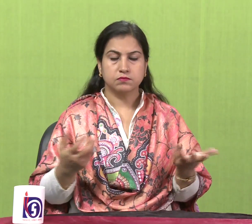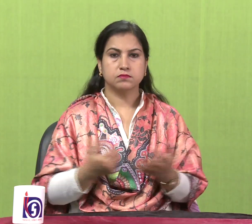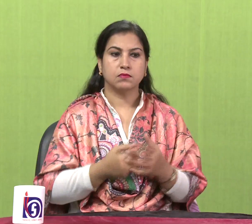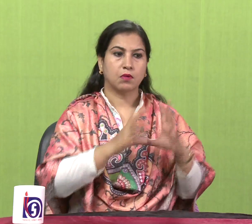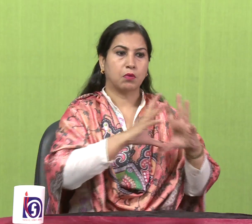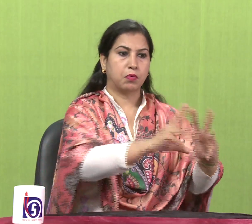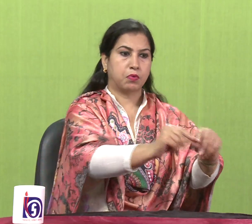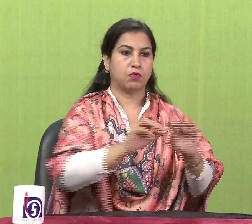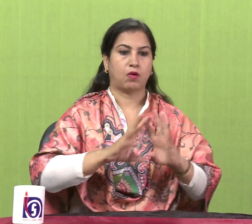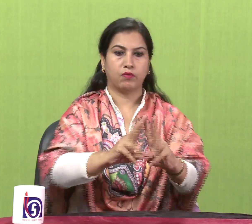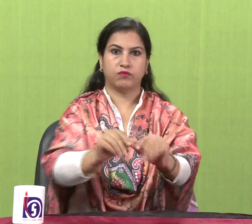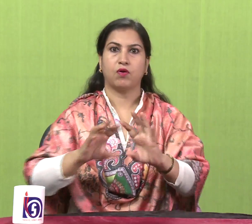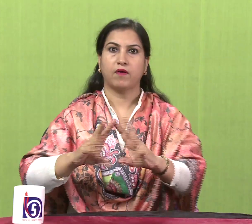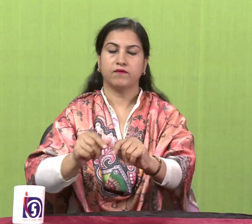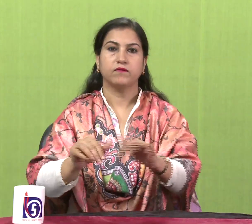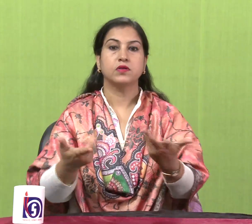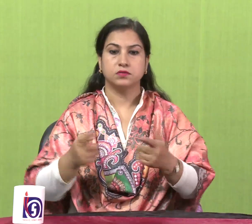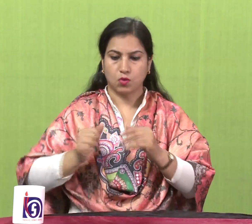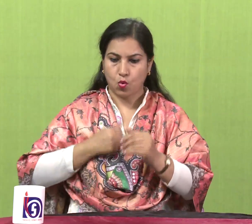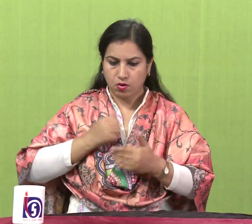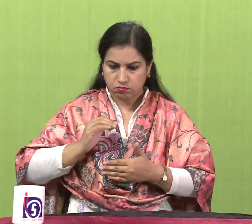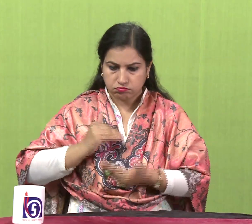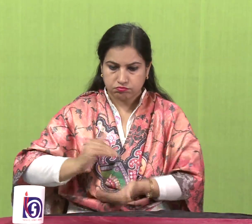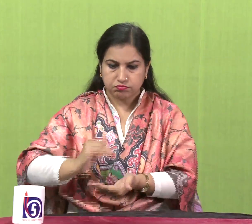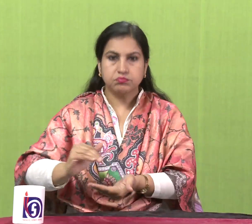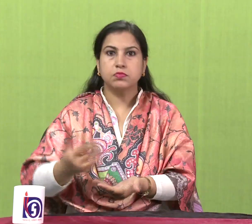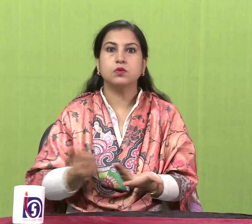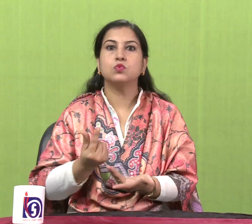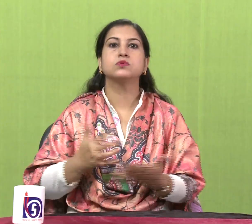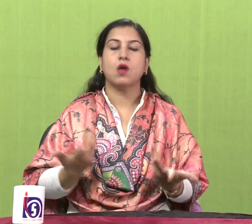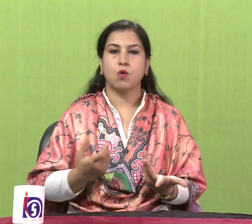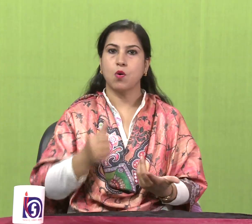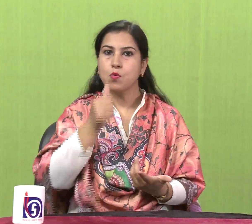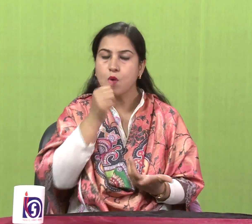finished and the coming generation will not be able to use them.